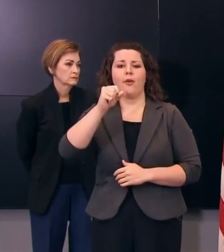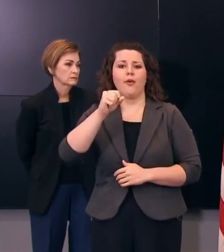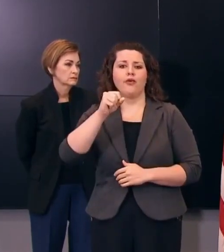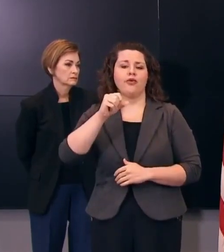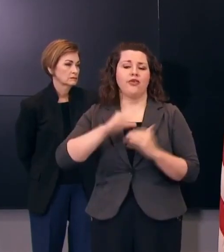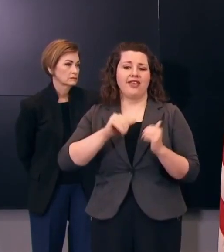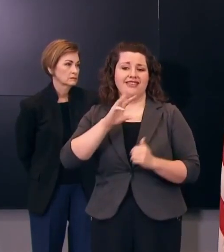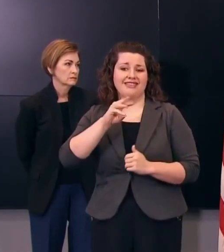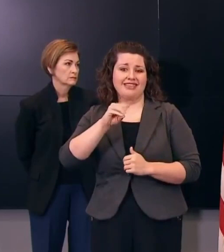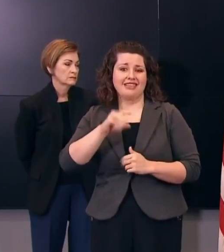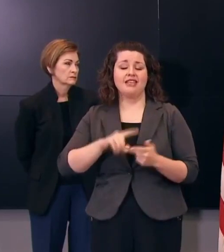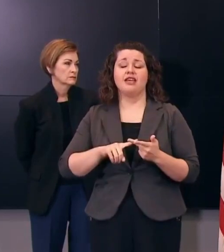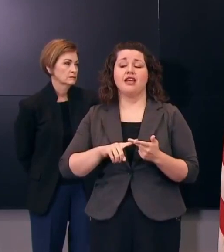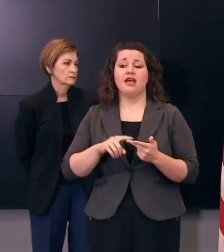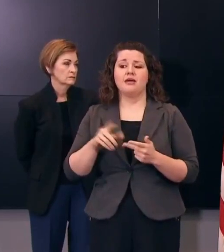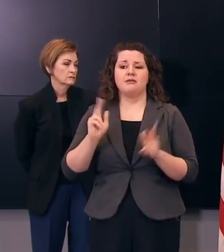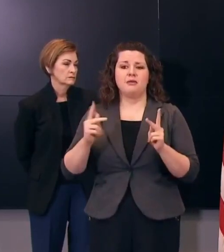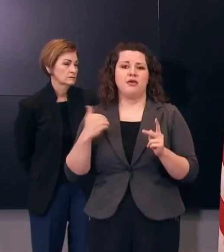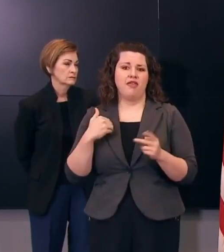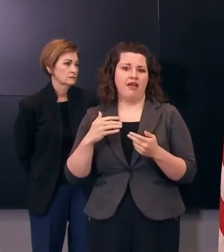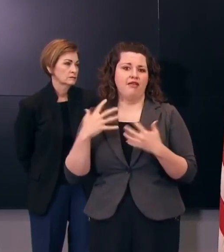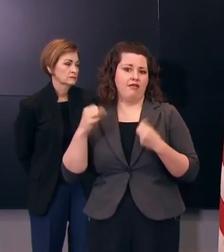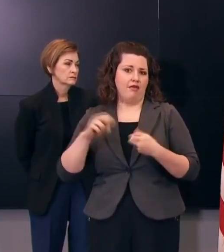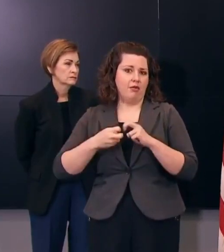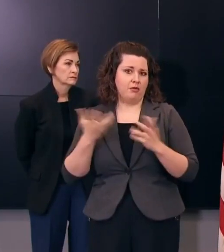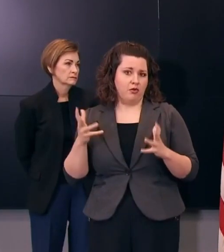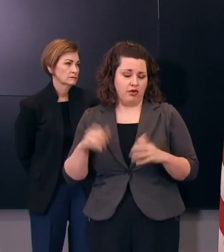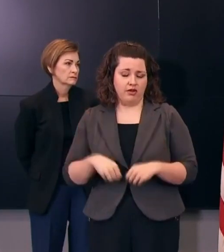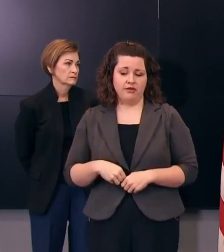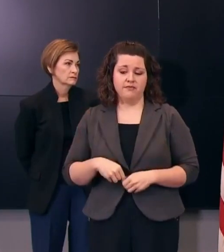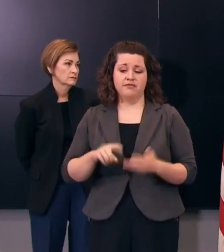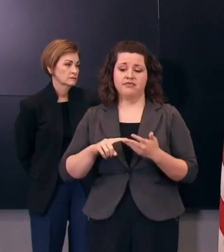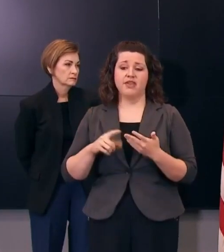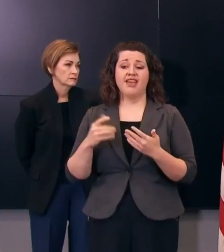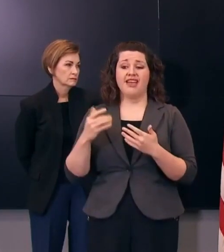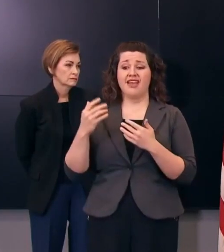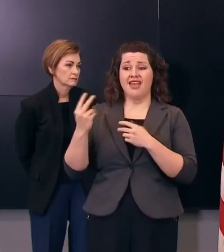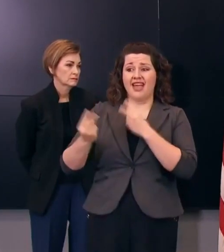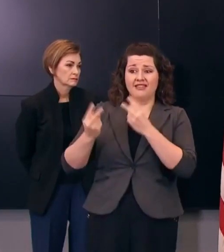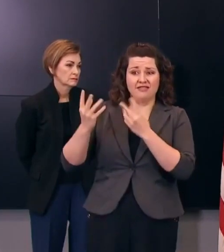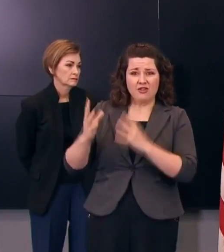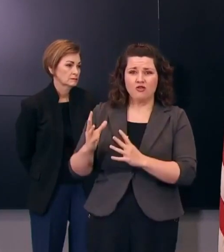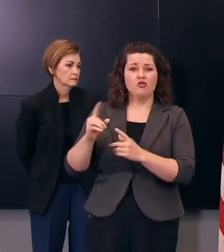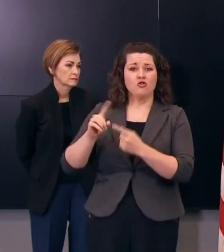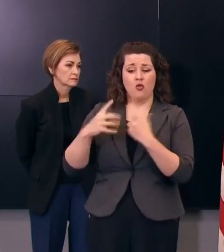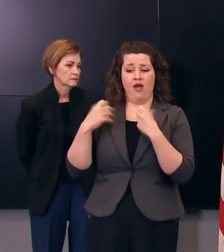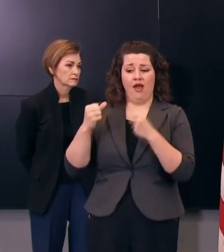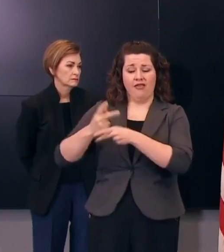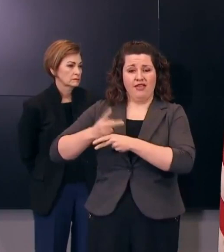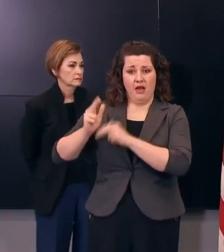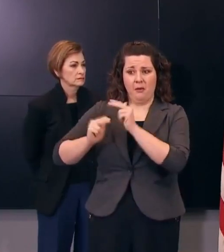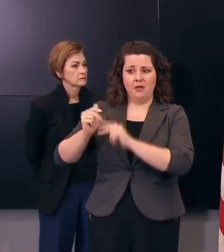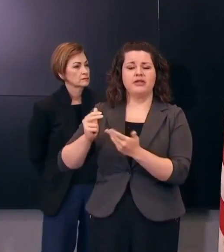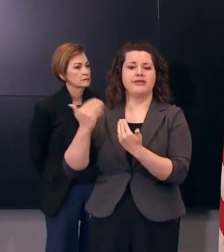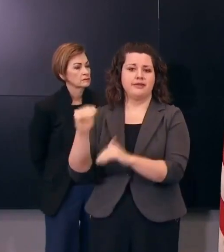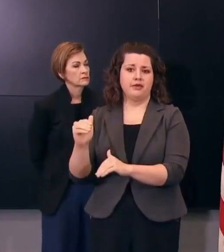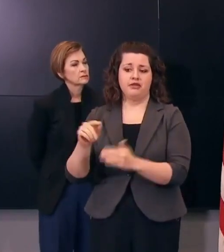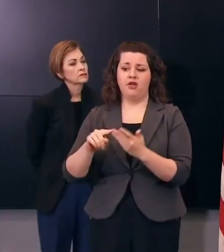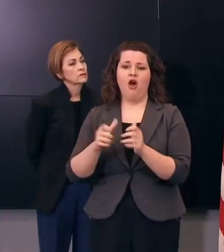those Iowans with underlying health conditions, limiting visitors to healthcare facilities, avoiding